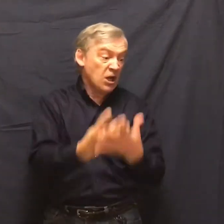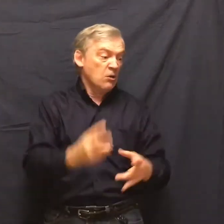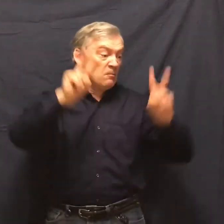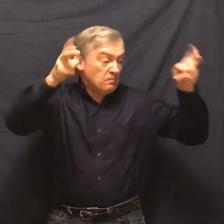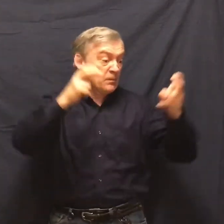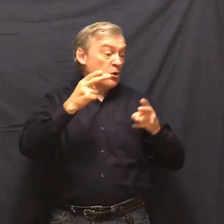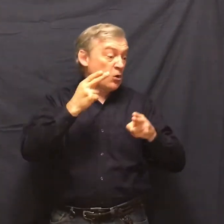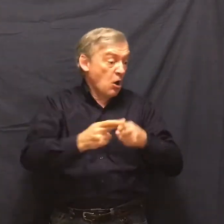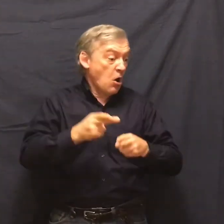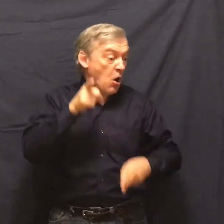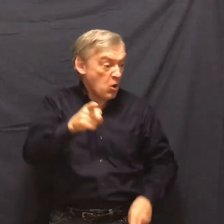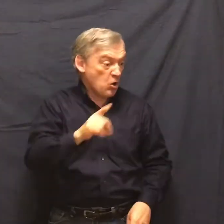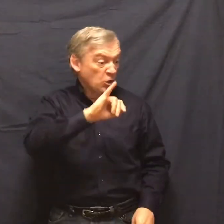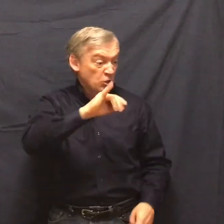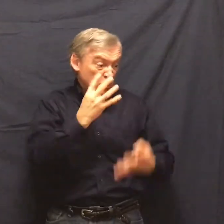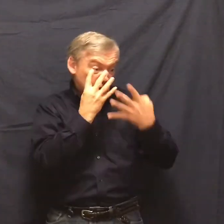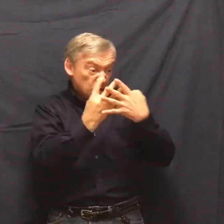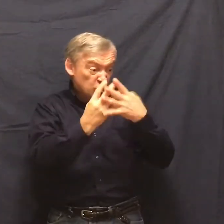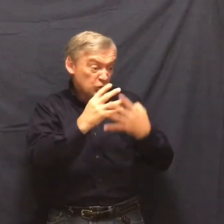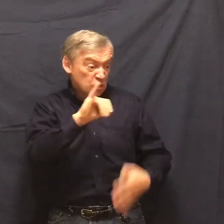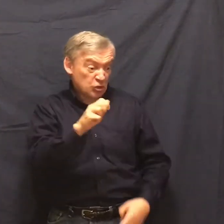You leave her be.